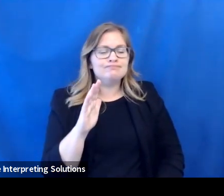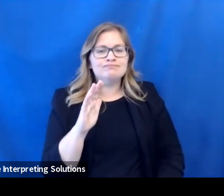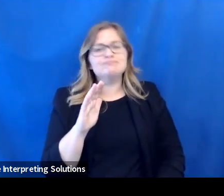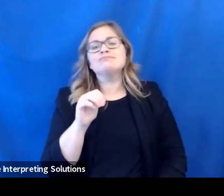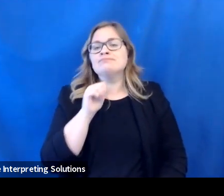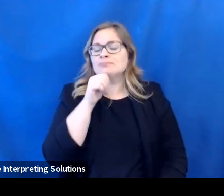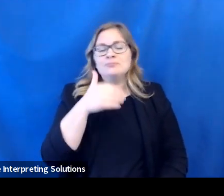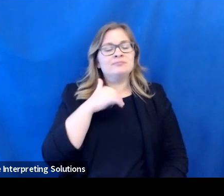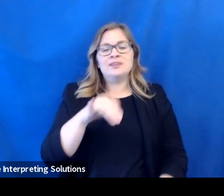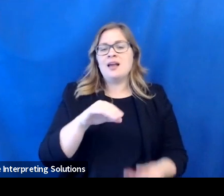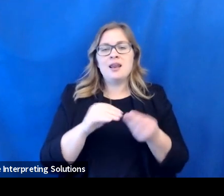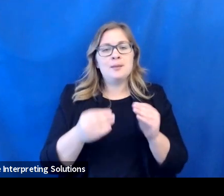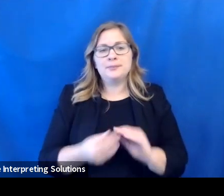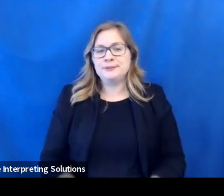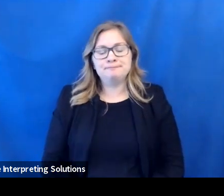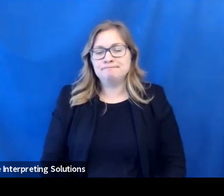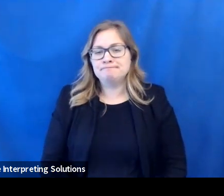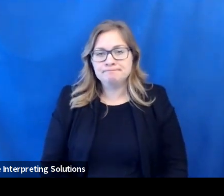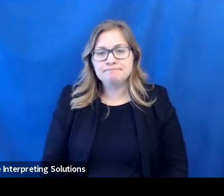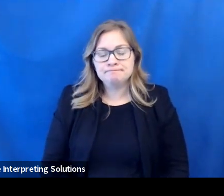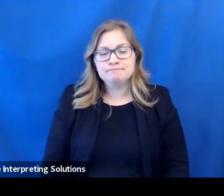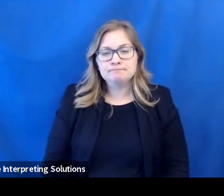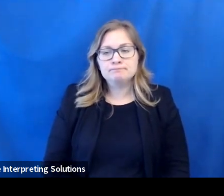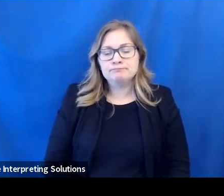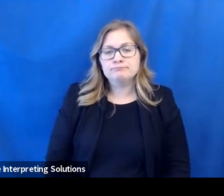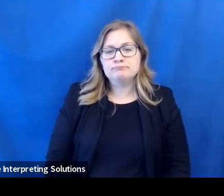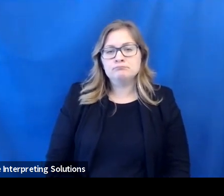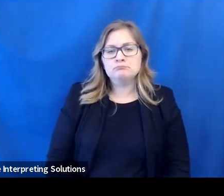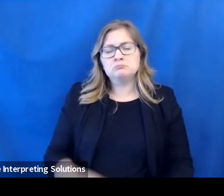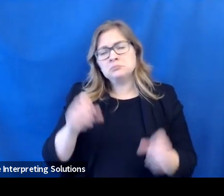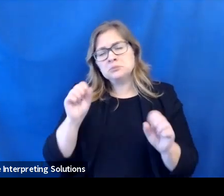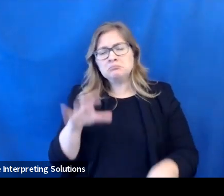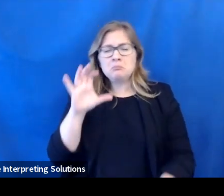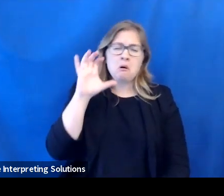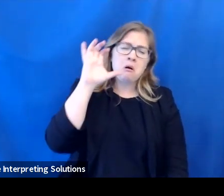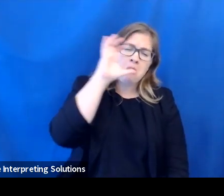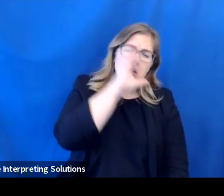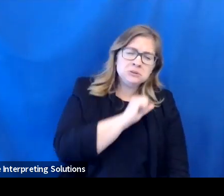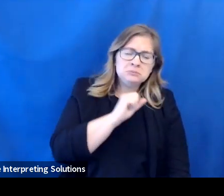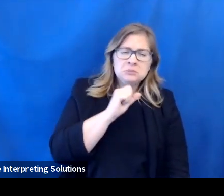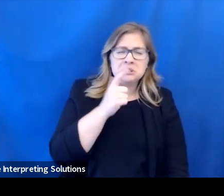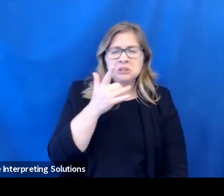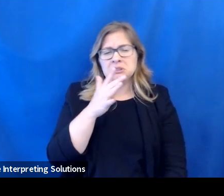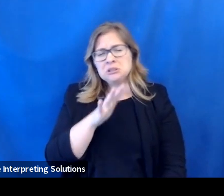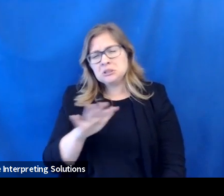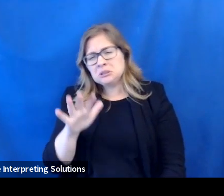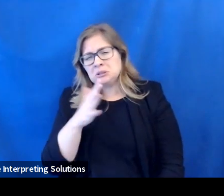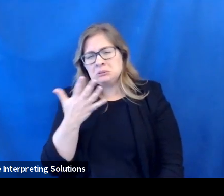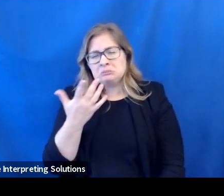what that potential labor force might be in the coming days here. No, I'm sorry, I don't have it right now.